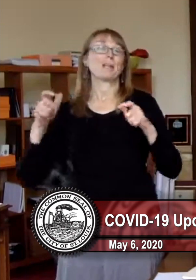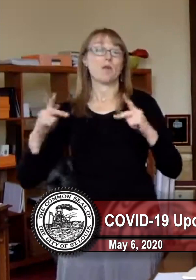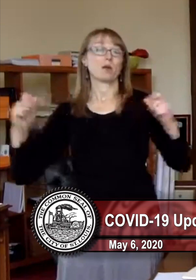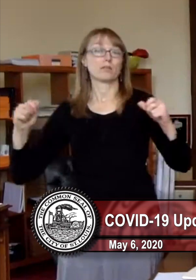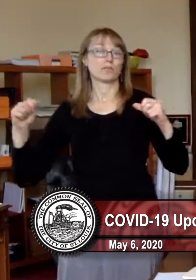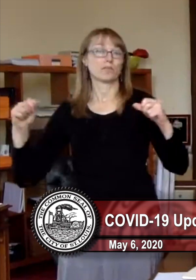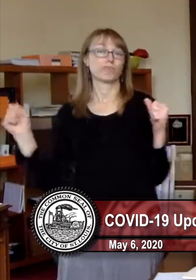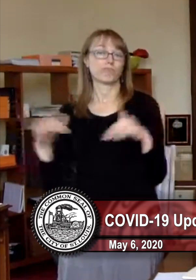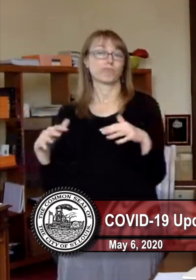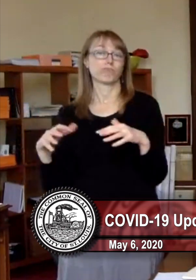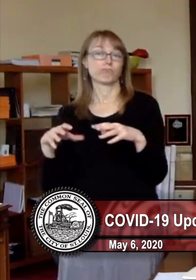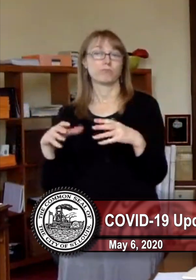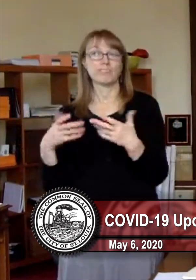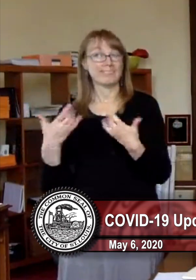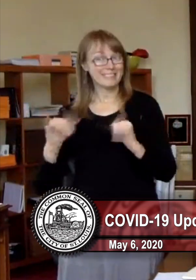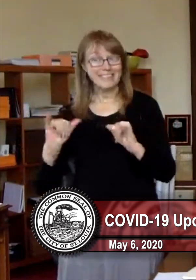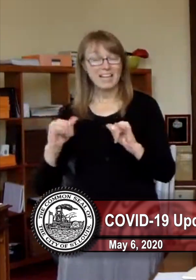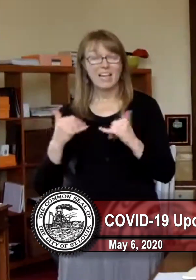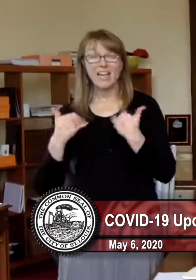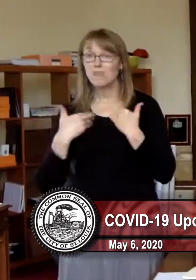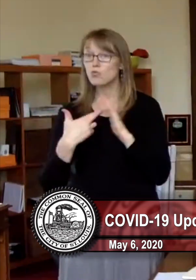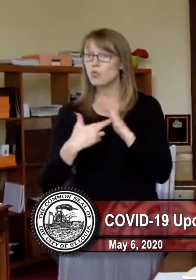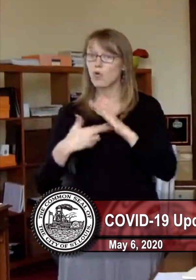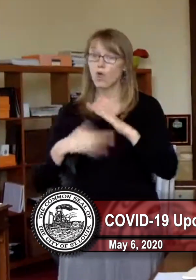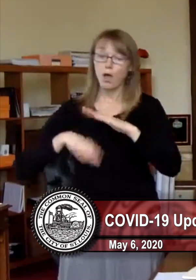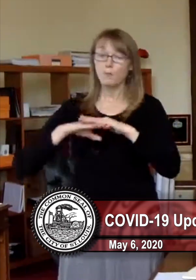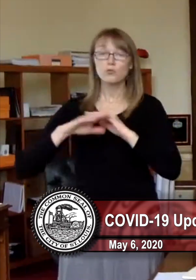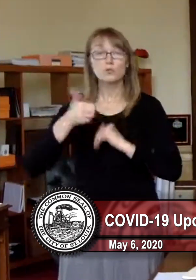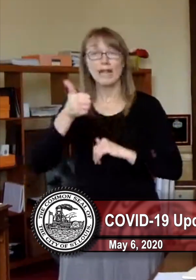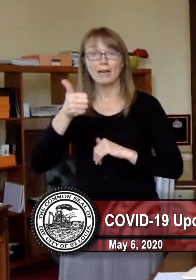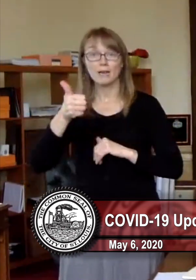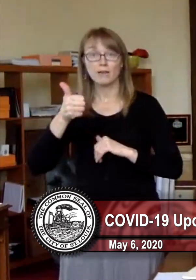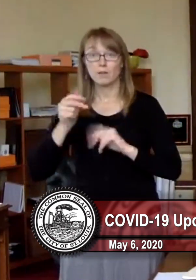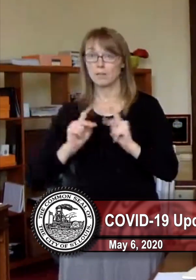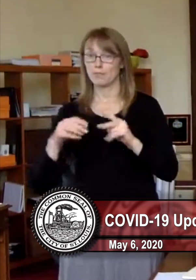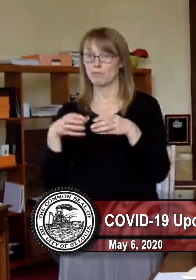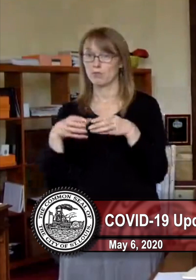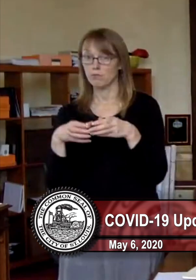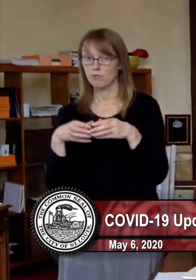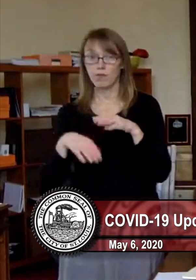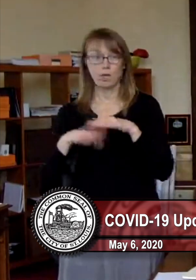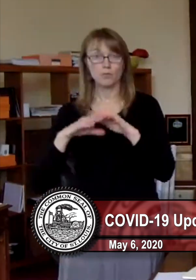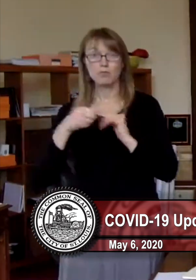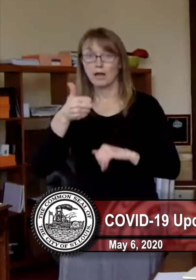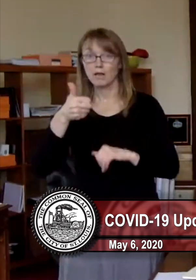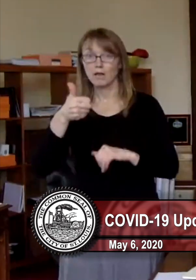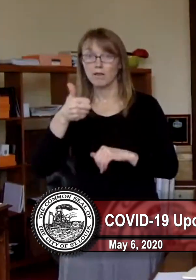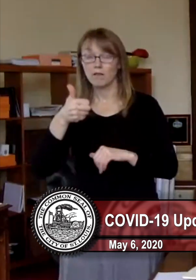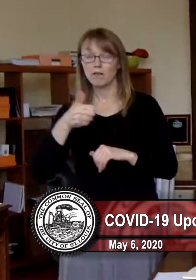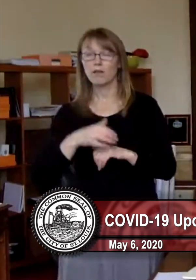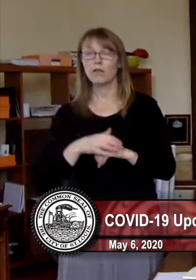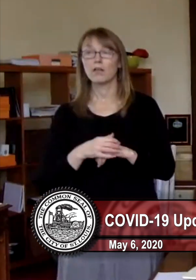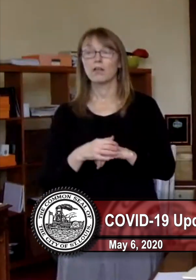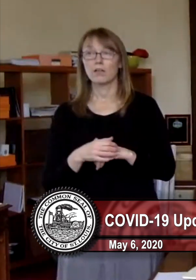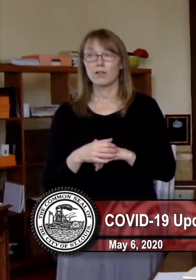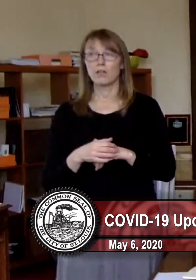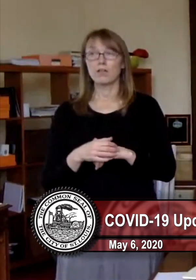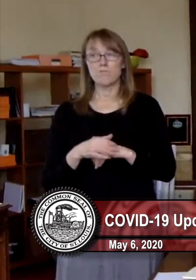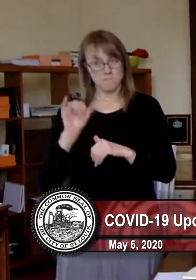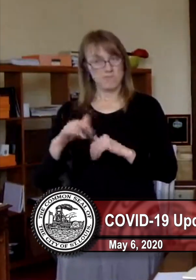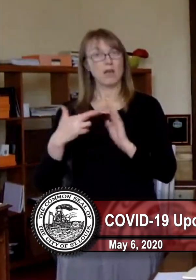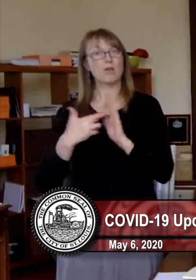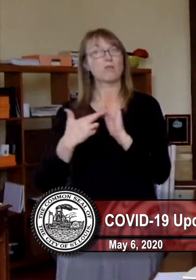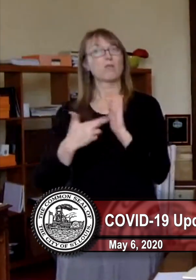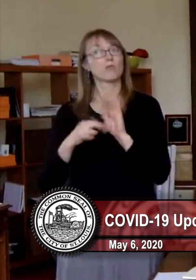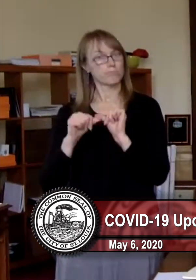have a 10-person social gathering limit, and we will probably continue